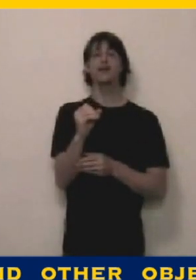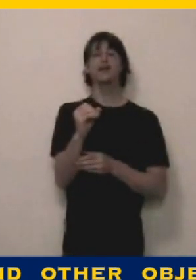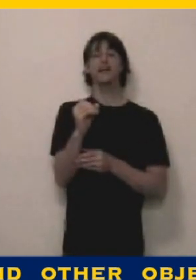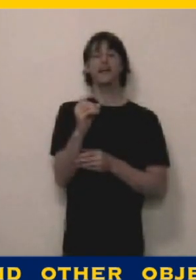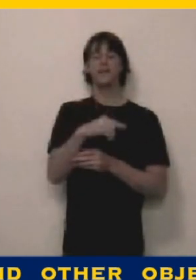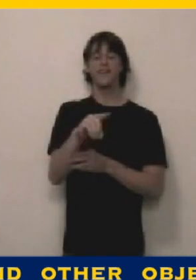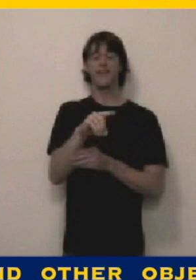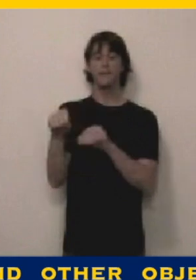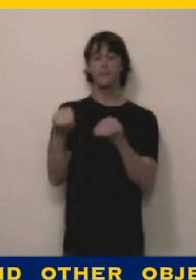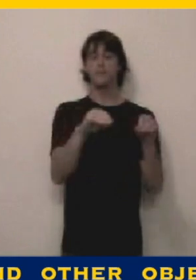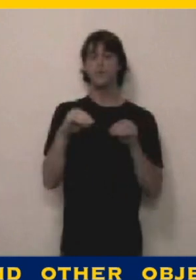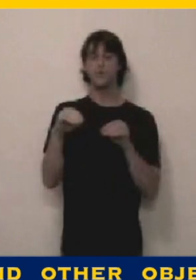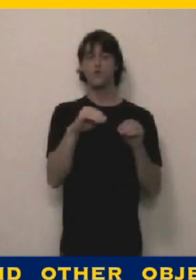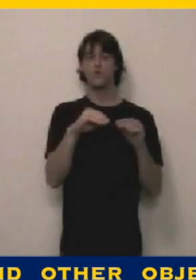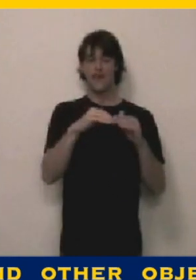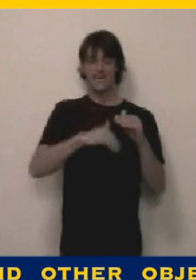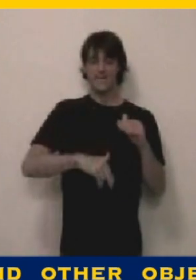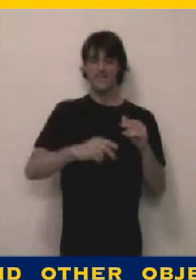never move slower than this.